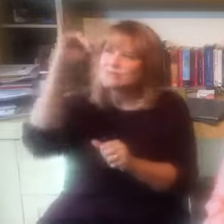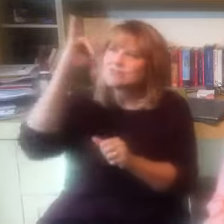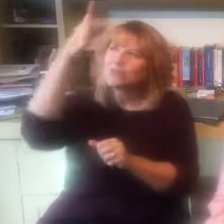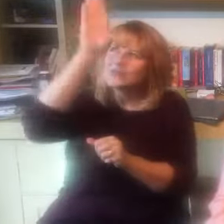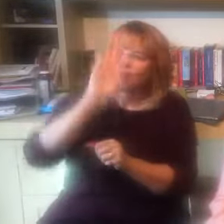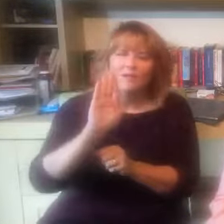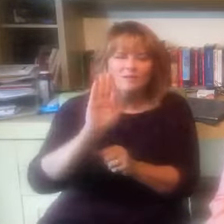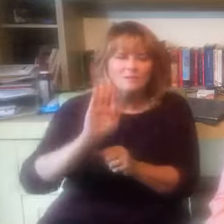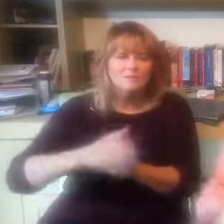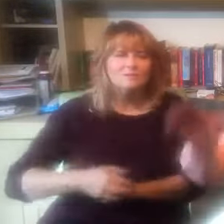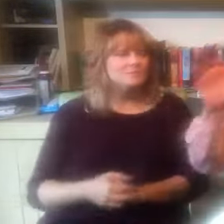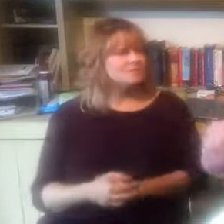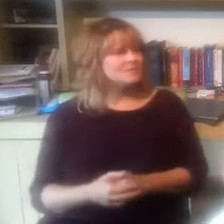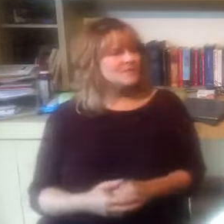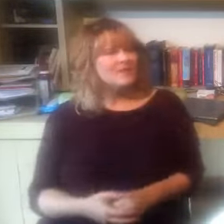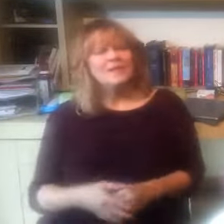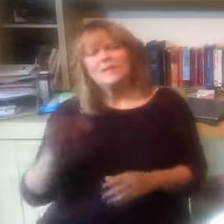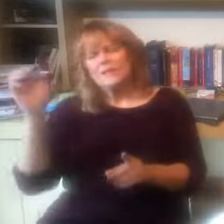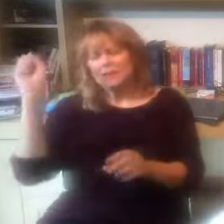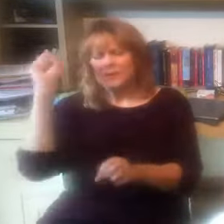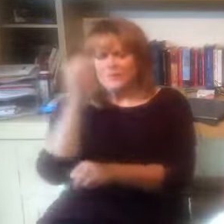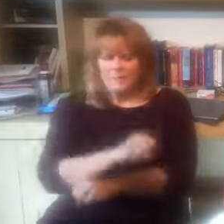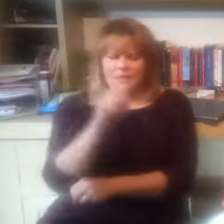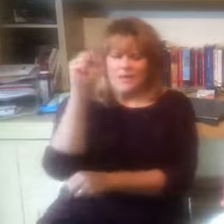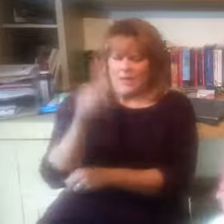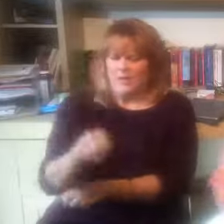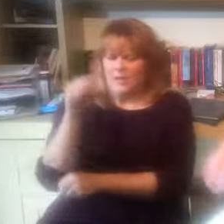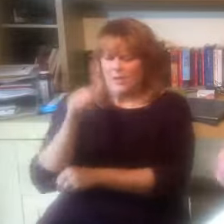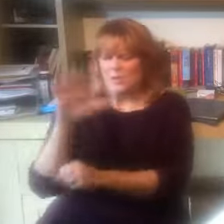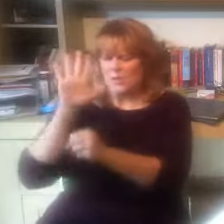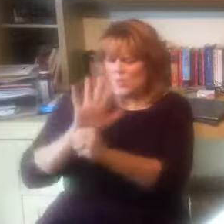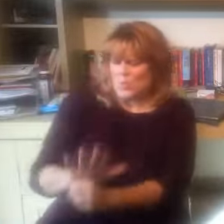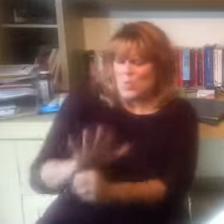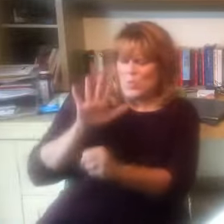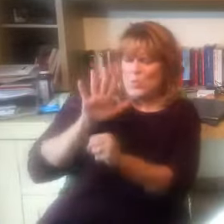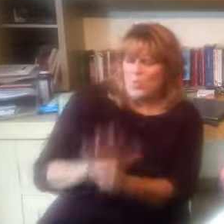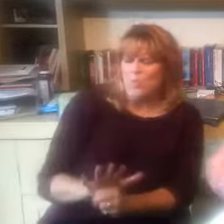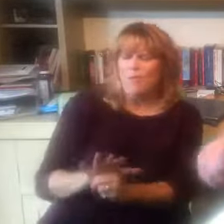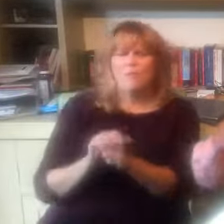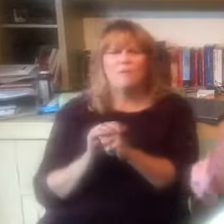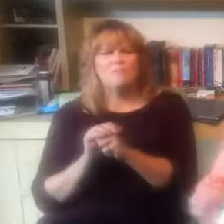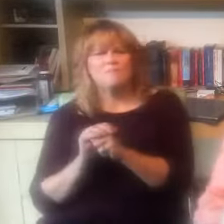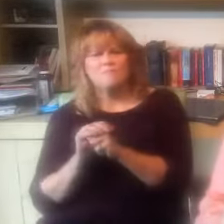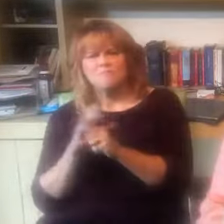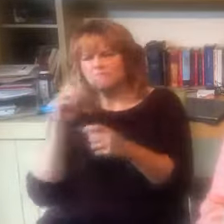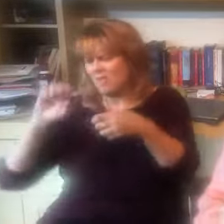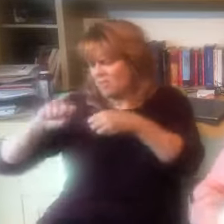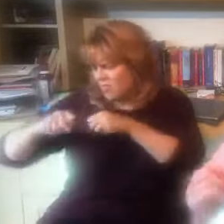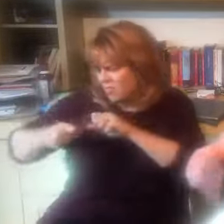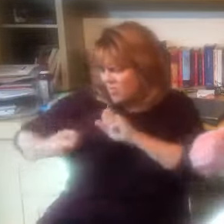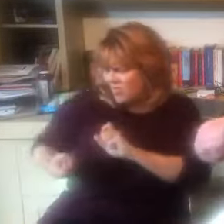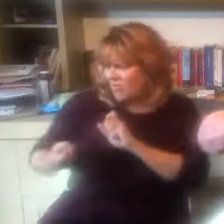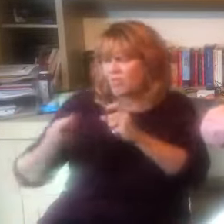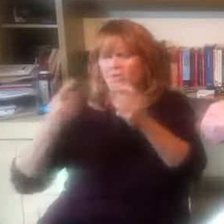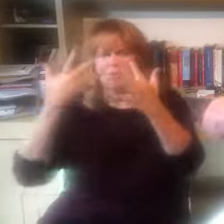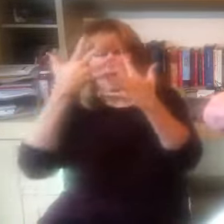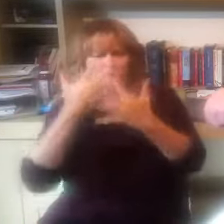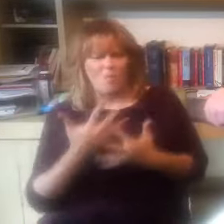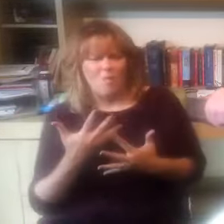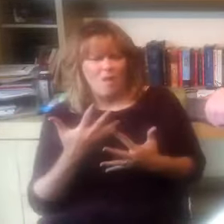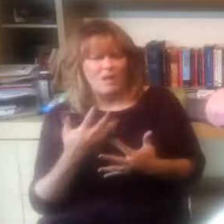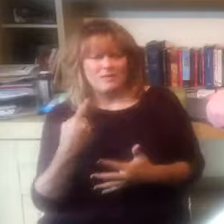God. Now, you've been beat down. You've been pushed down. You've been walked on. You've been depressed. You've been